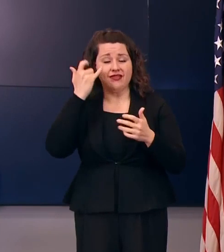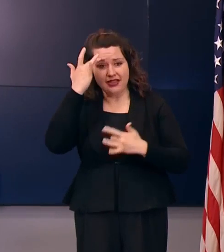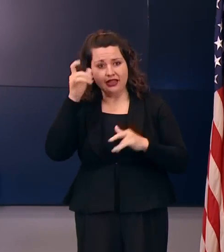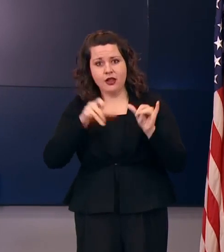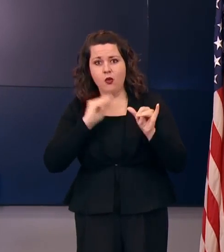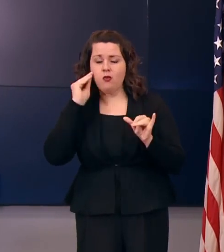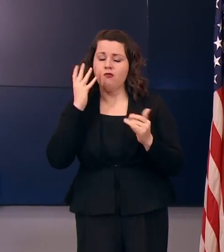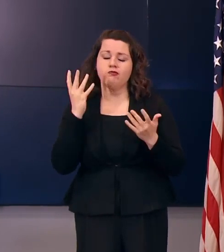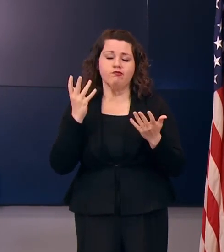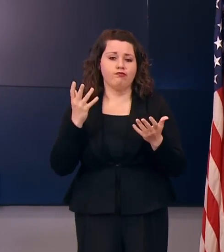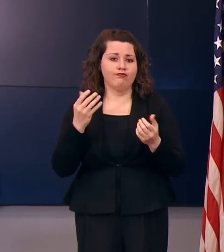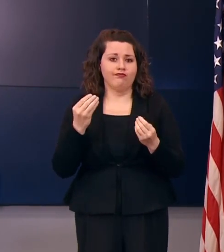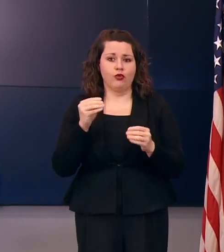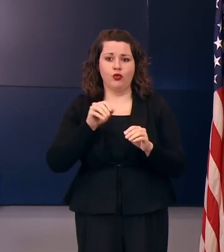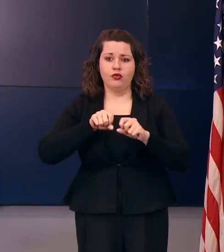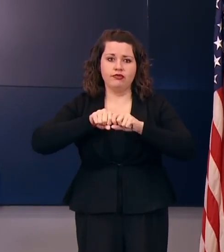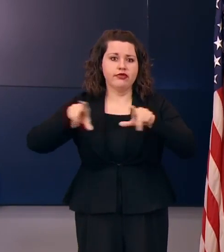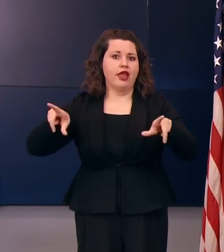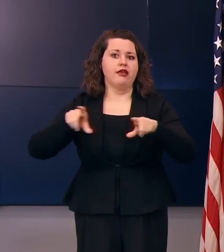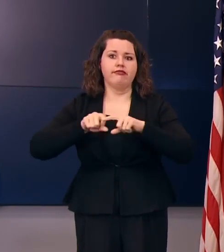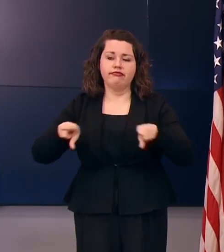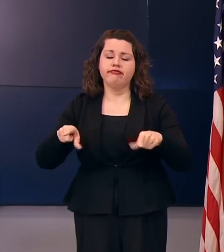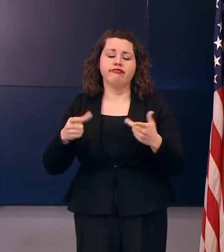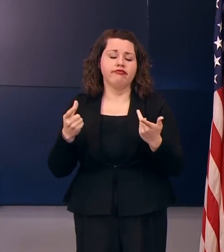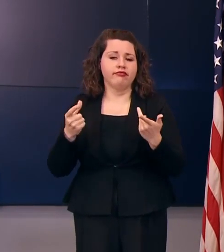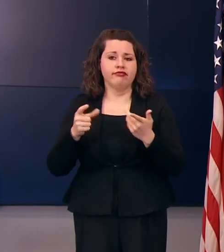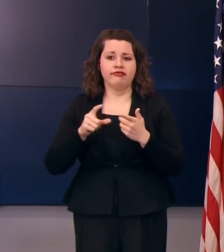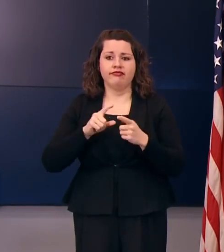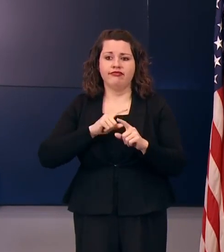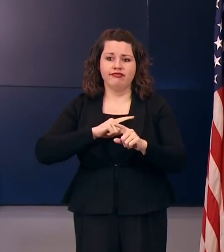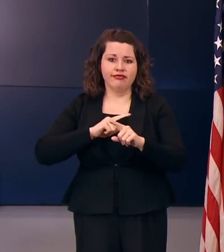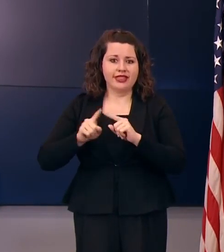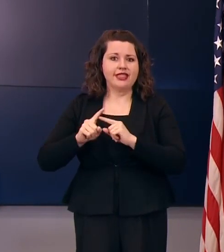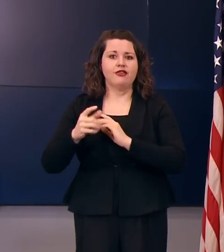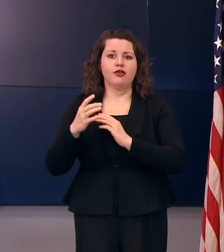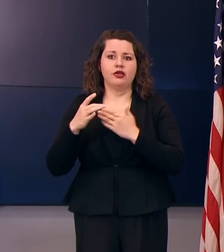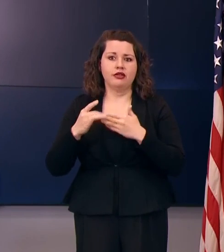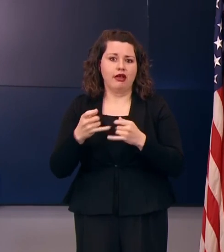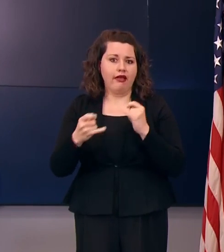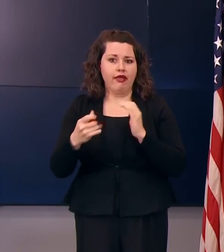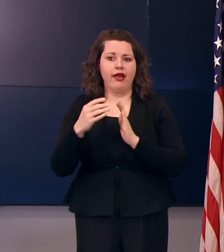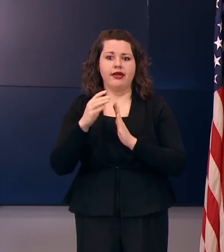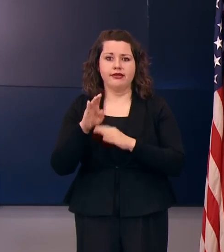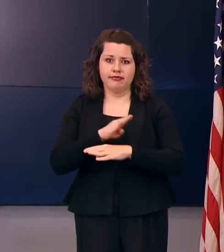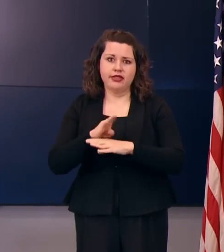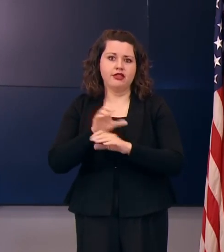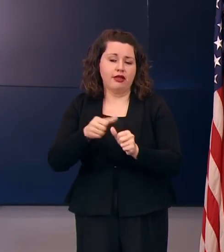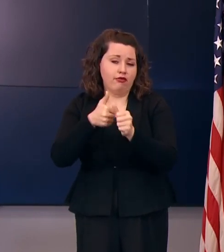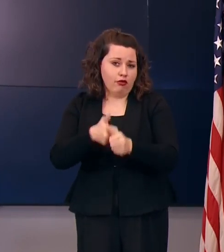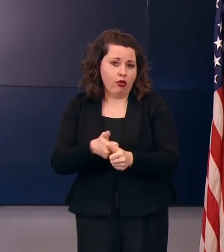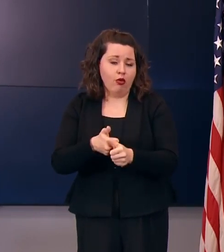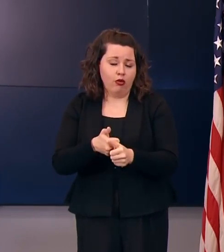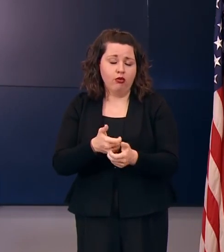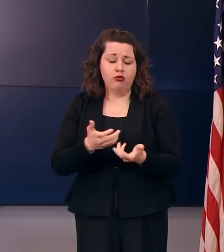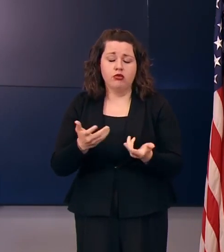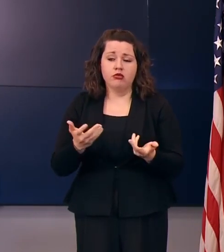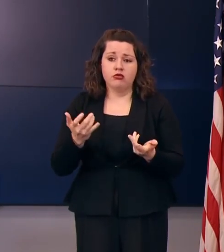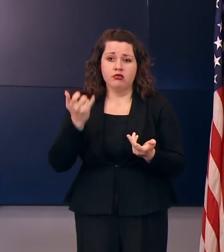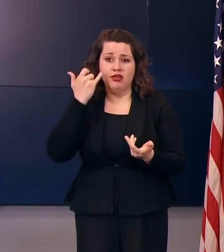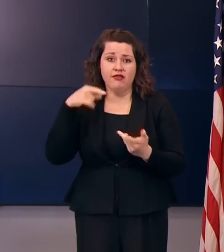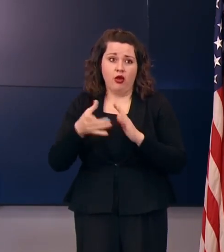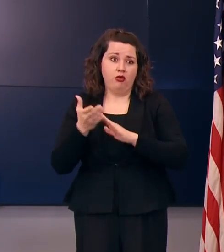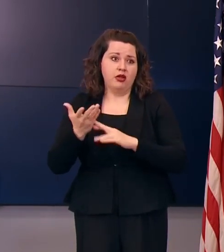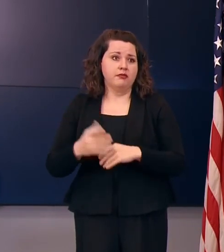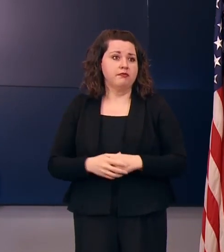sick. So they have sent out a couple different iterations of guidelines for businesses to practice if they are up and